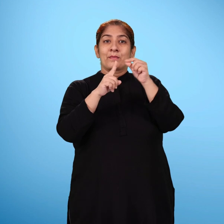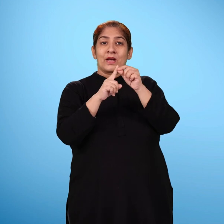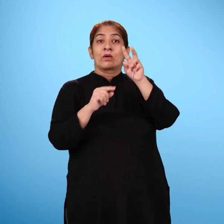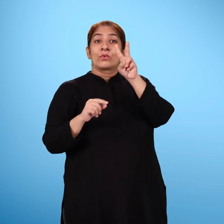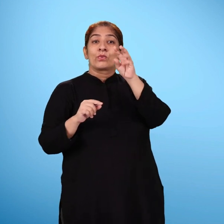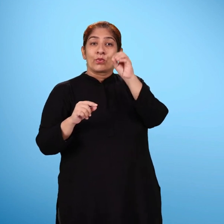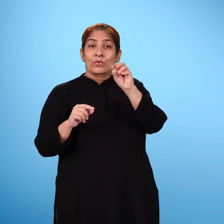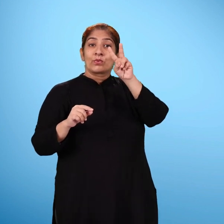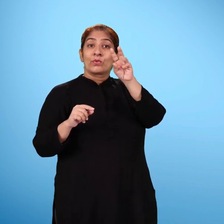NEP 2020,